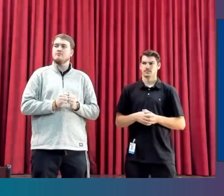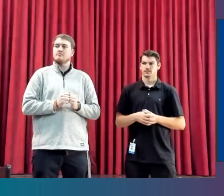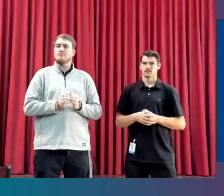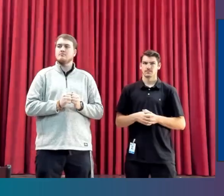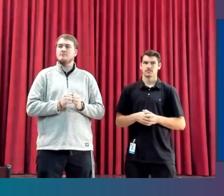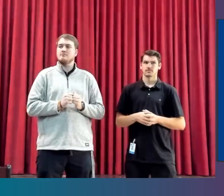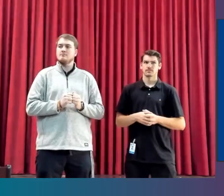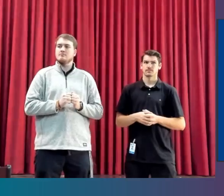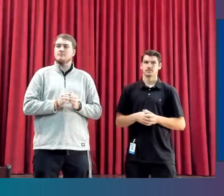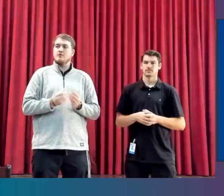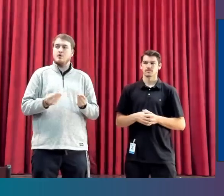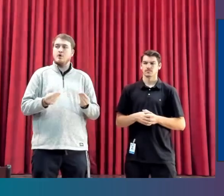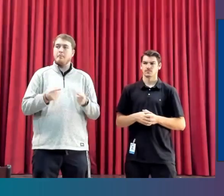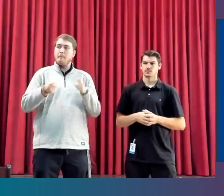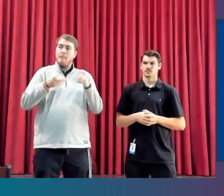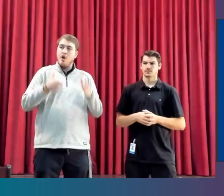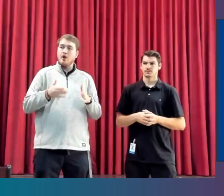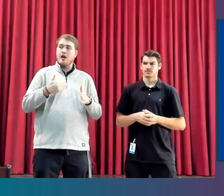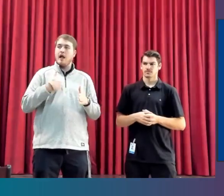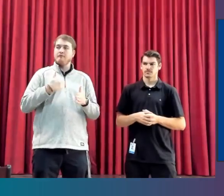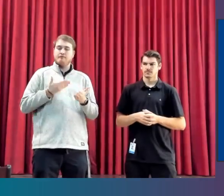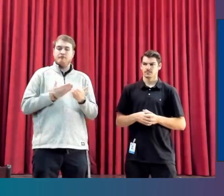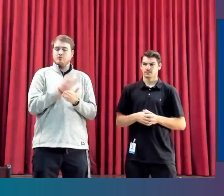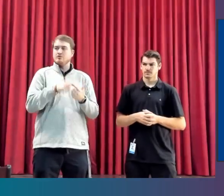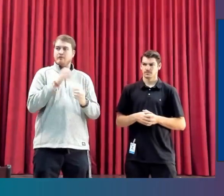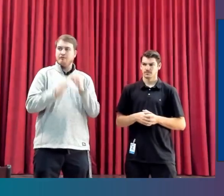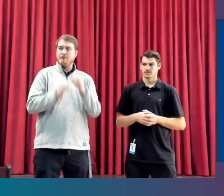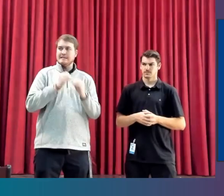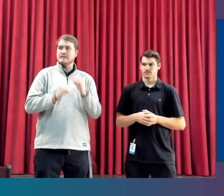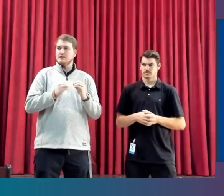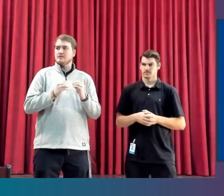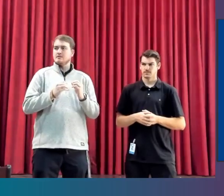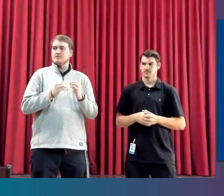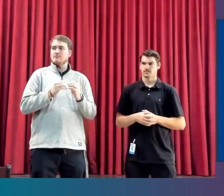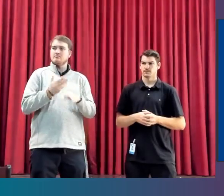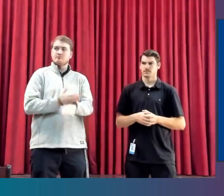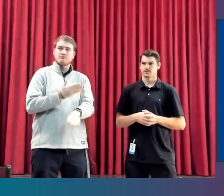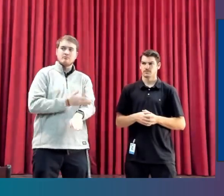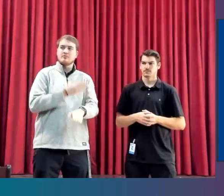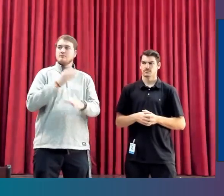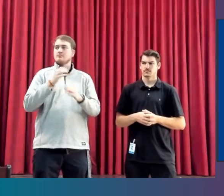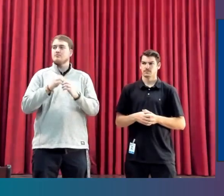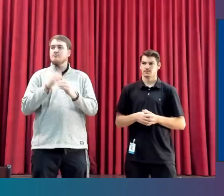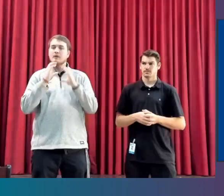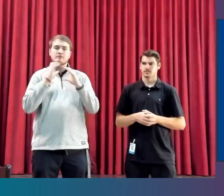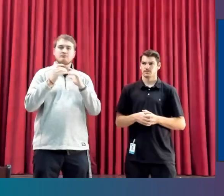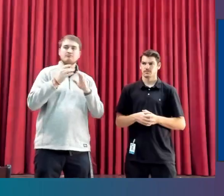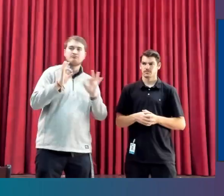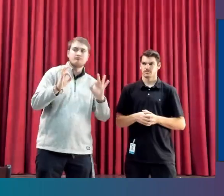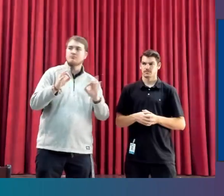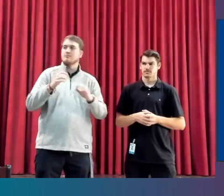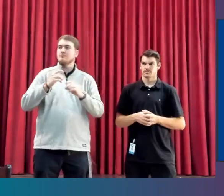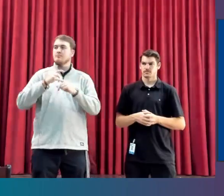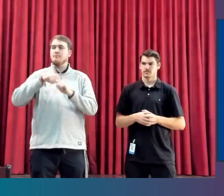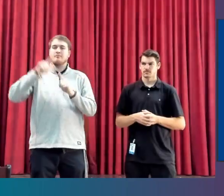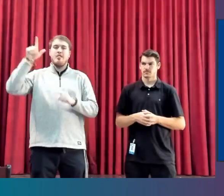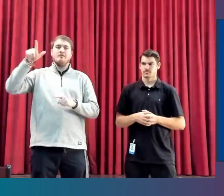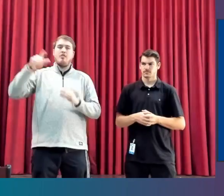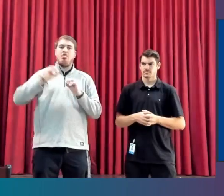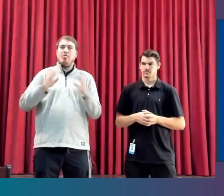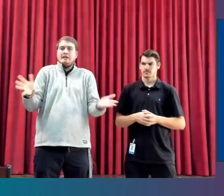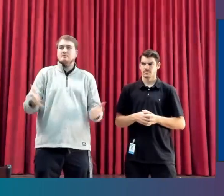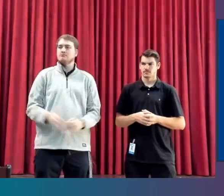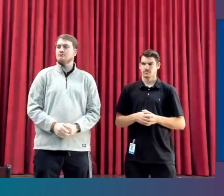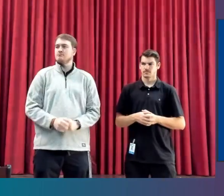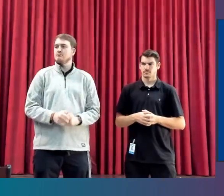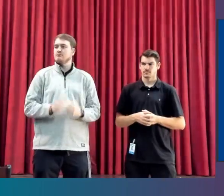So how to solve the problem of these property managers? You know, we have rights for them to fix